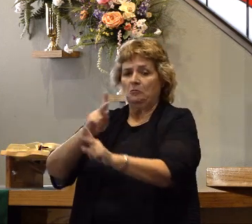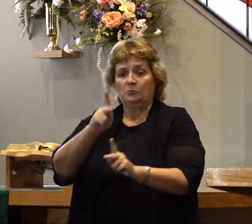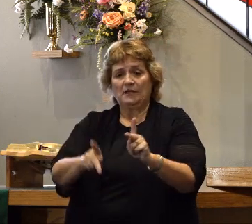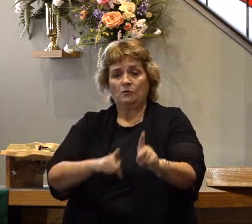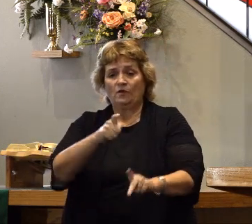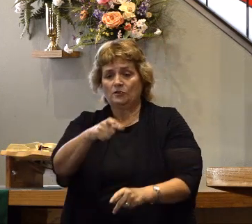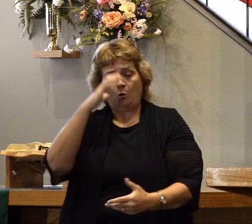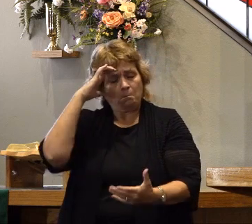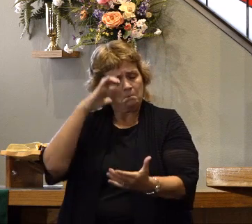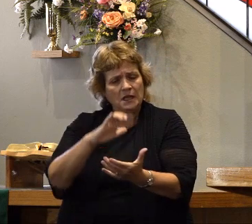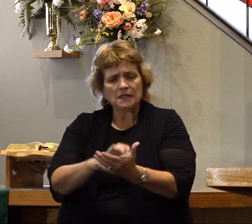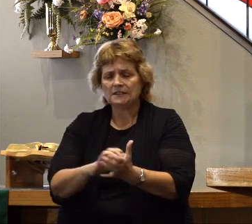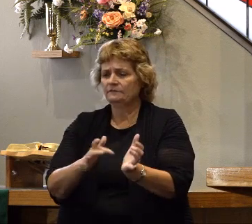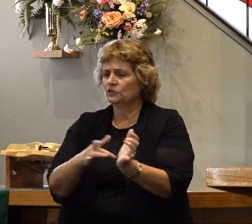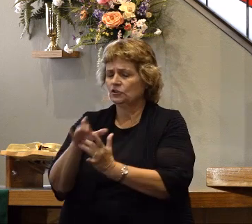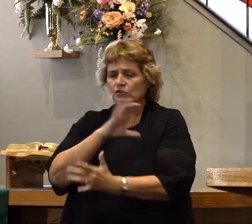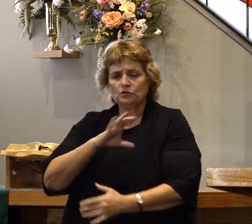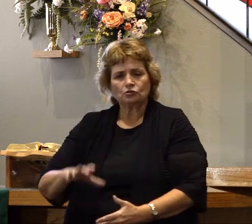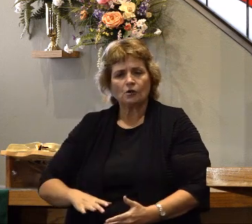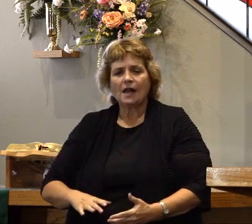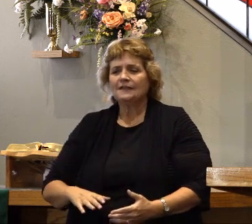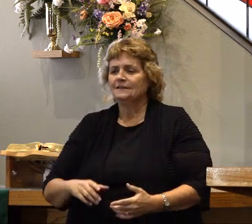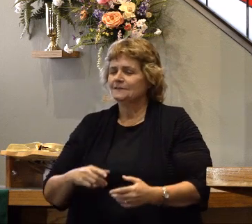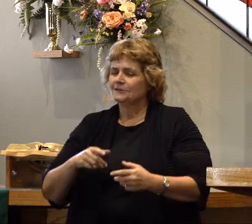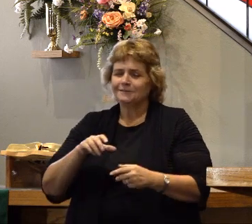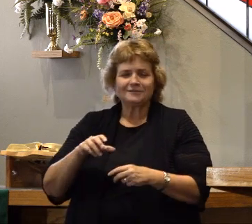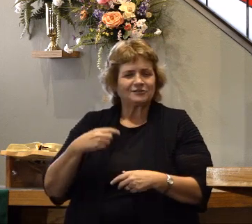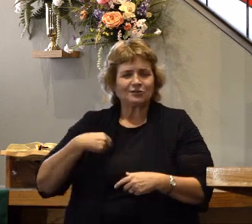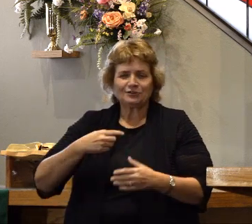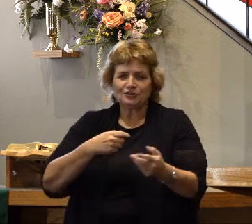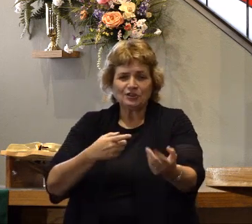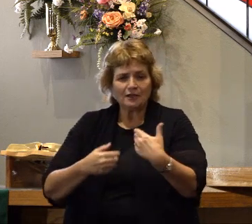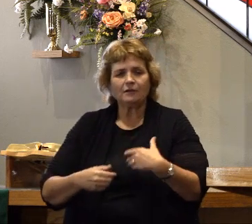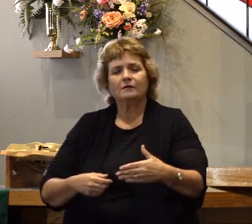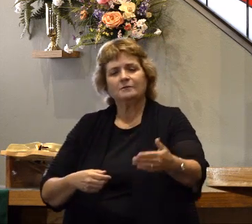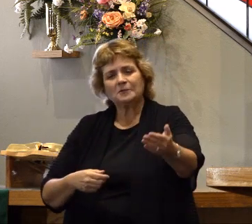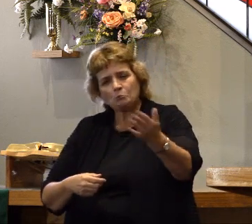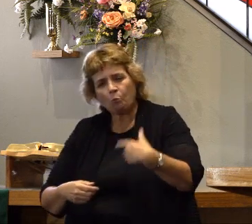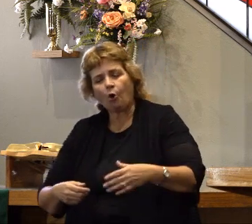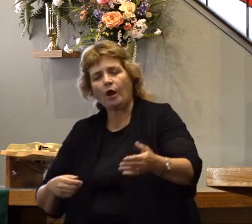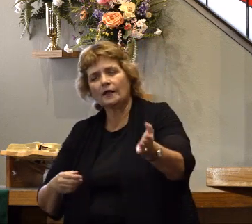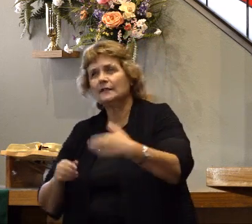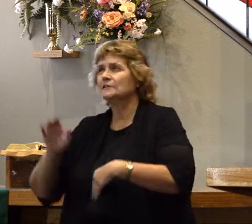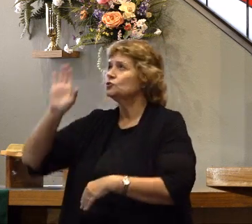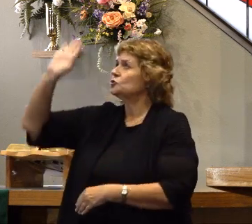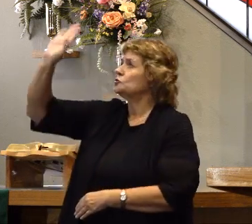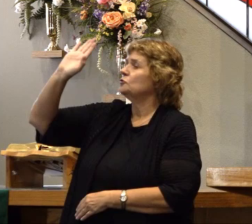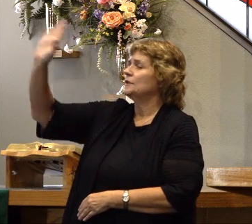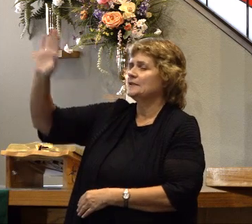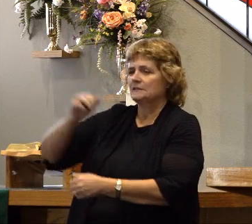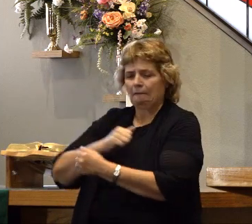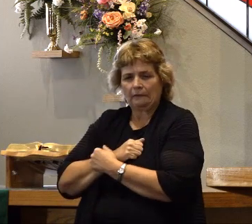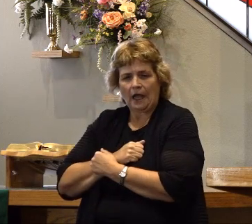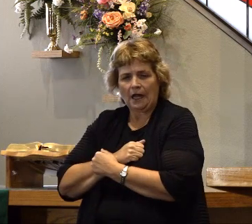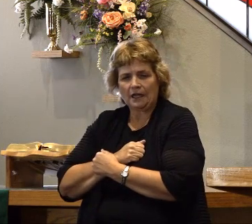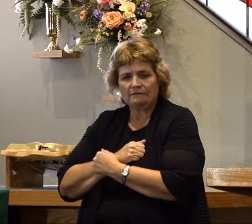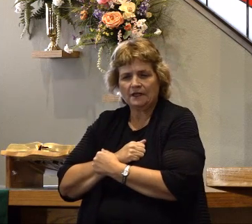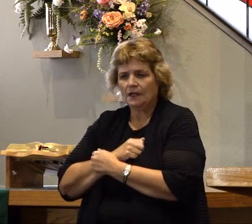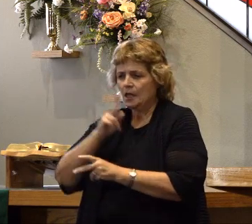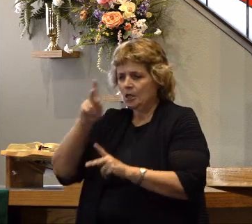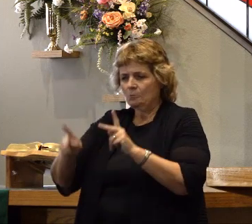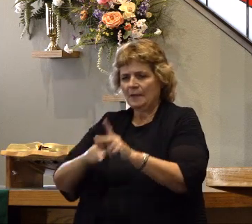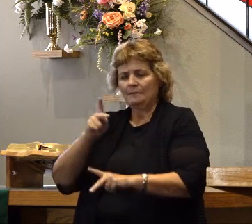found. God is still calling those who are in the world, in darkness, to come into